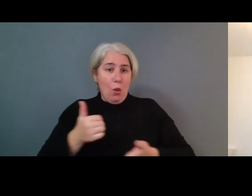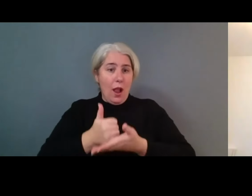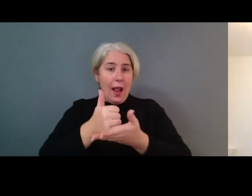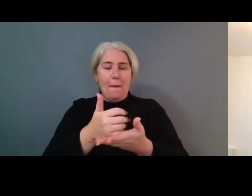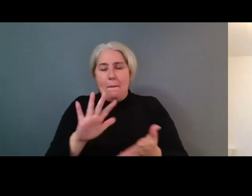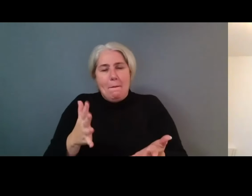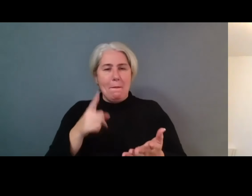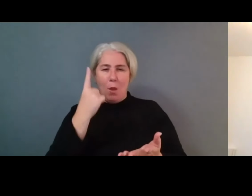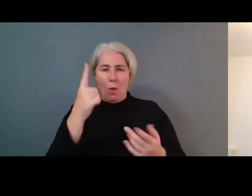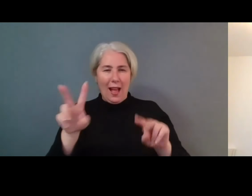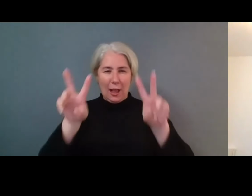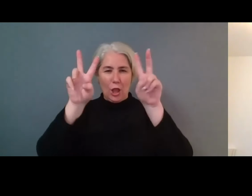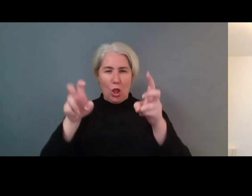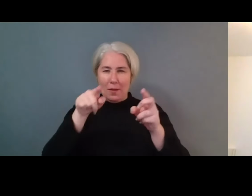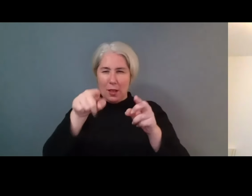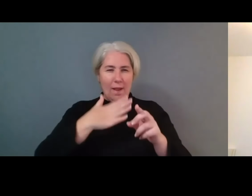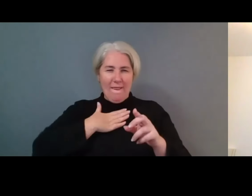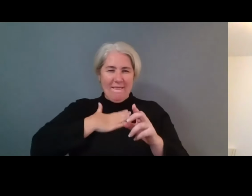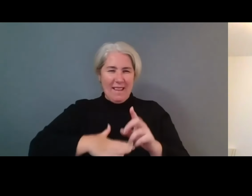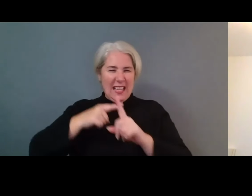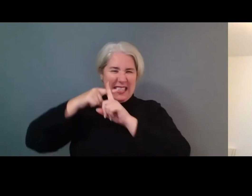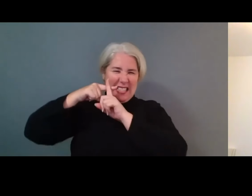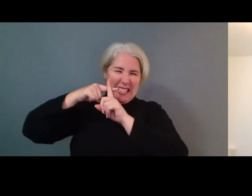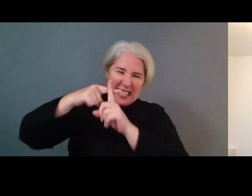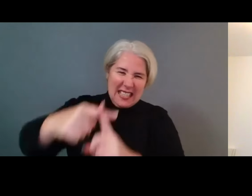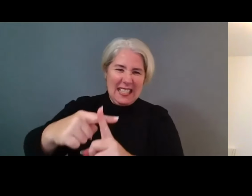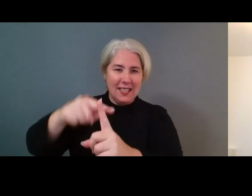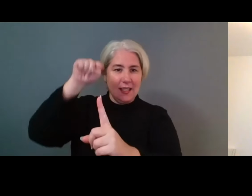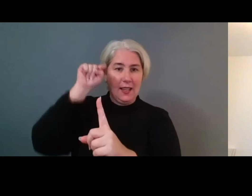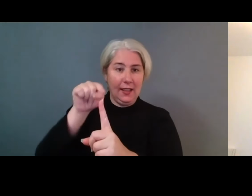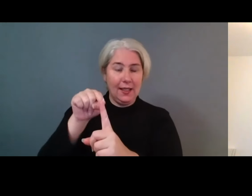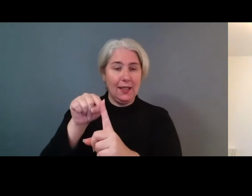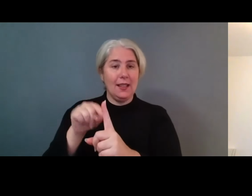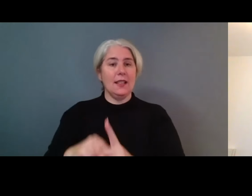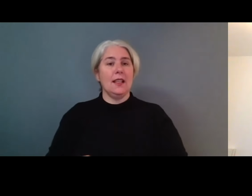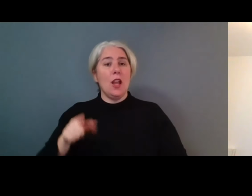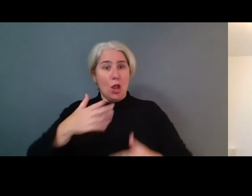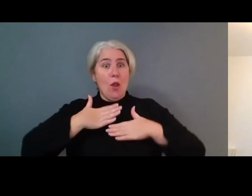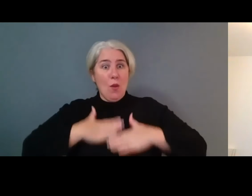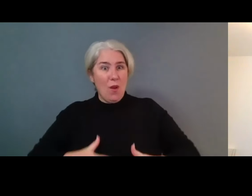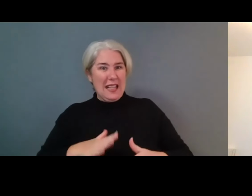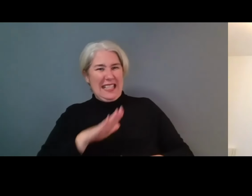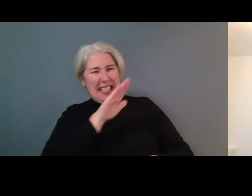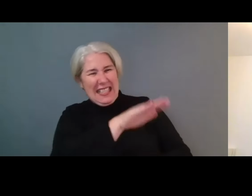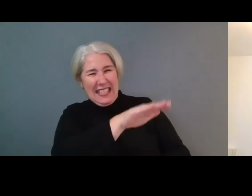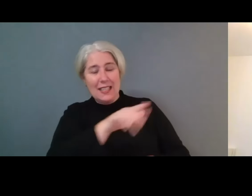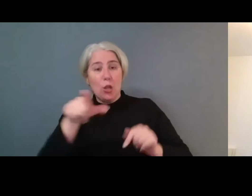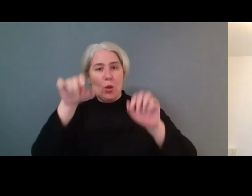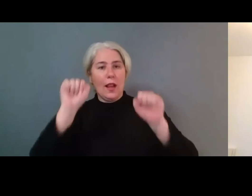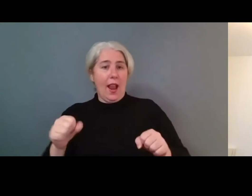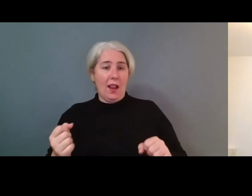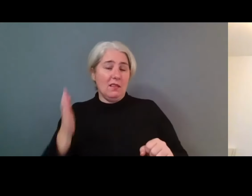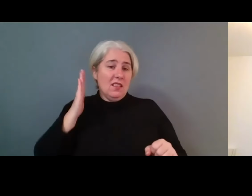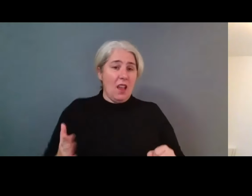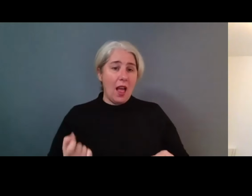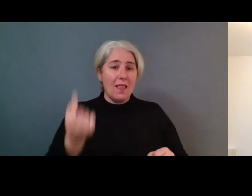you find very important to be discussed at that particular point. So